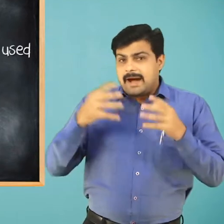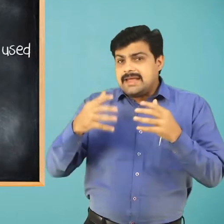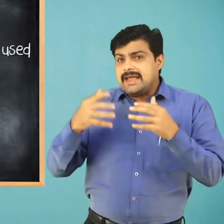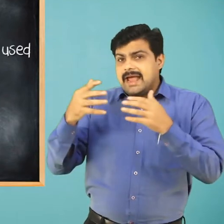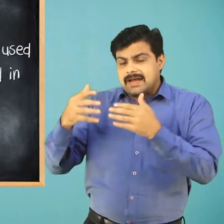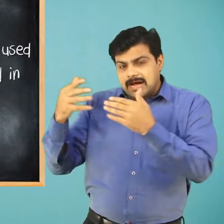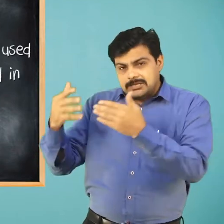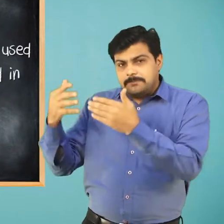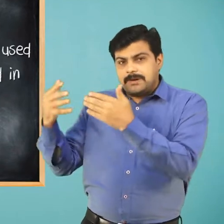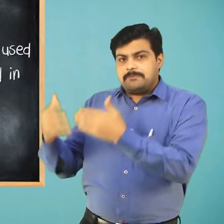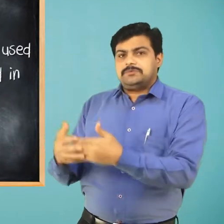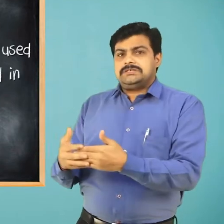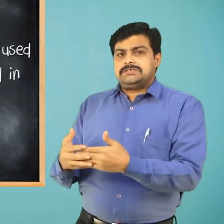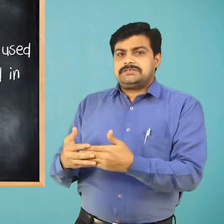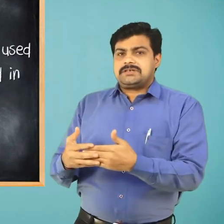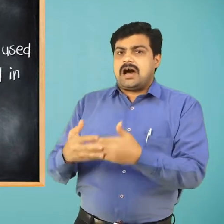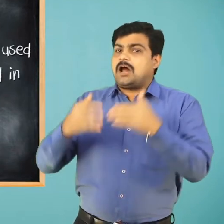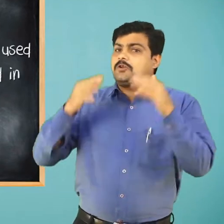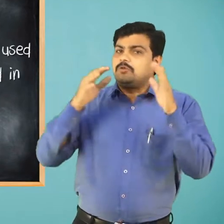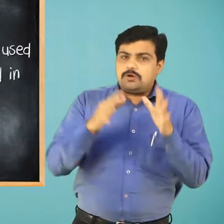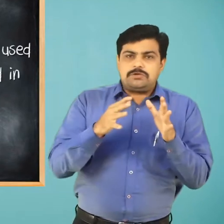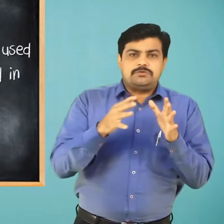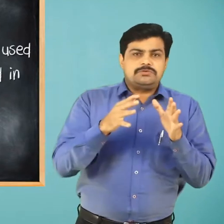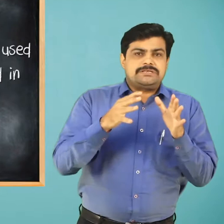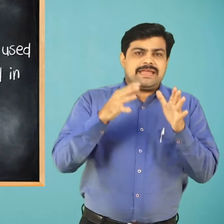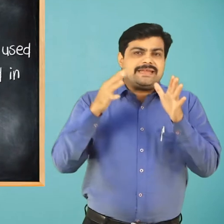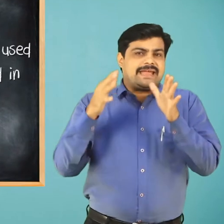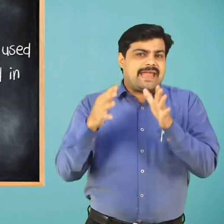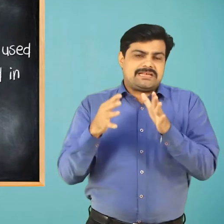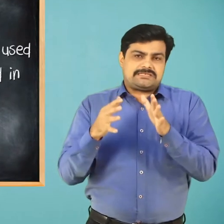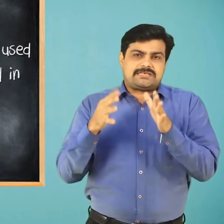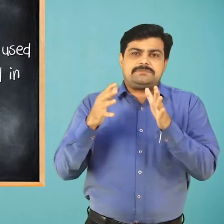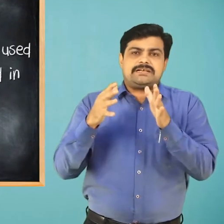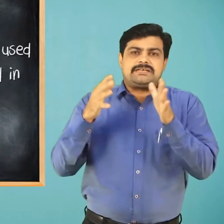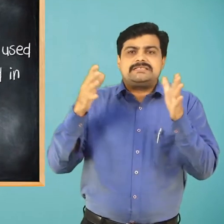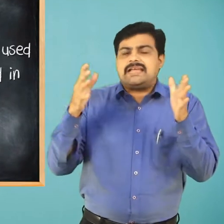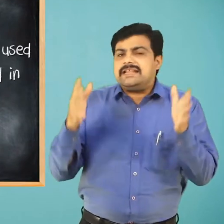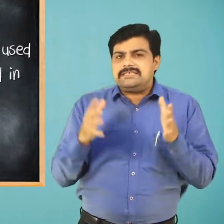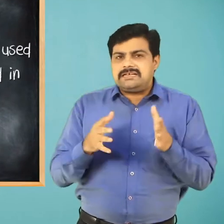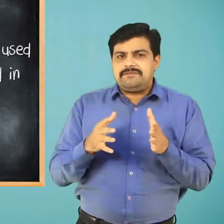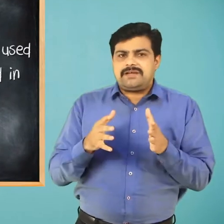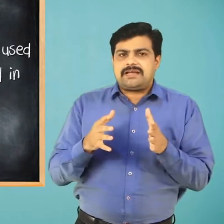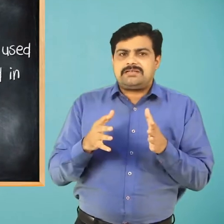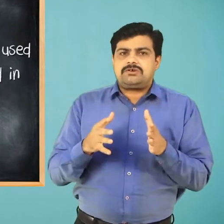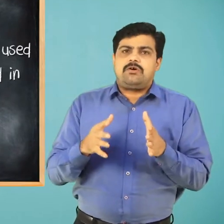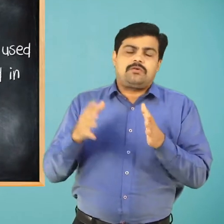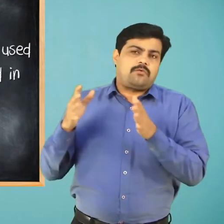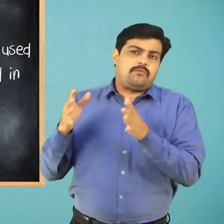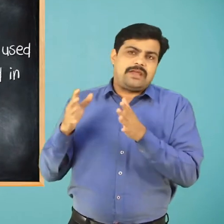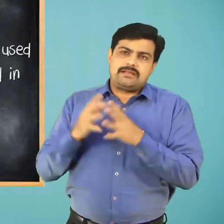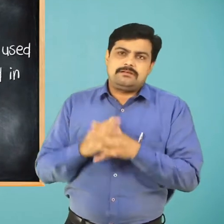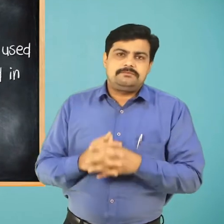By and other prepositions are not used in case subject is insignificant or vague.